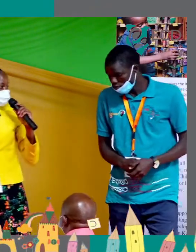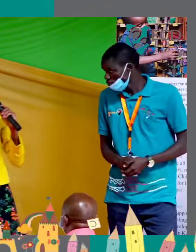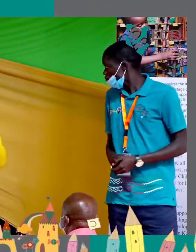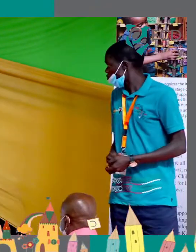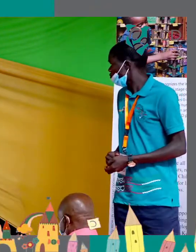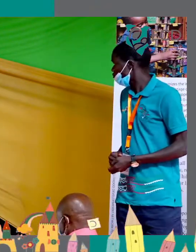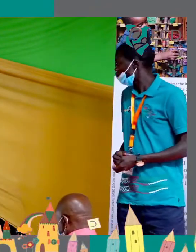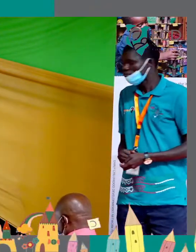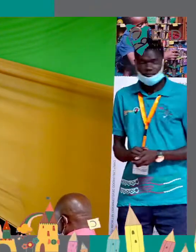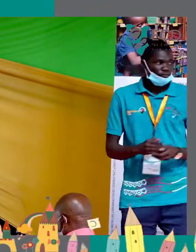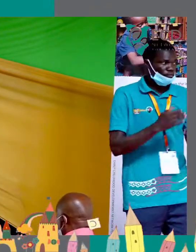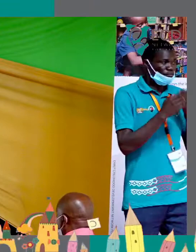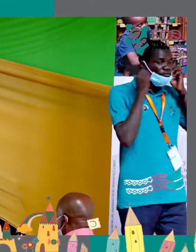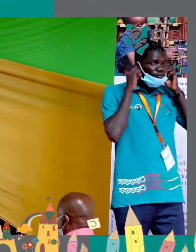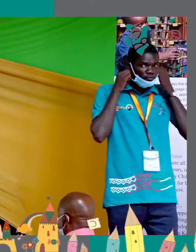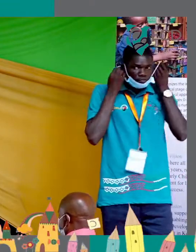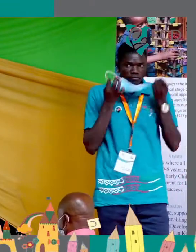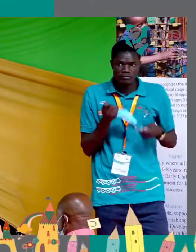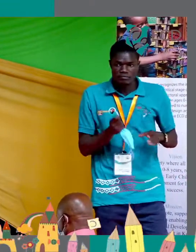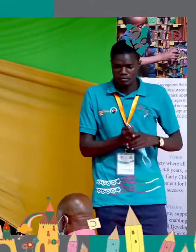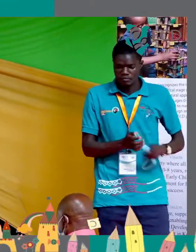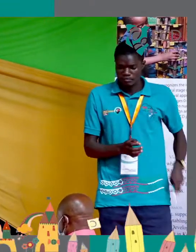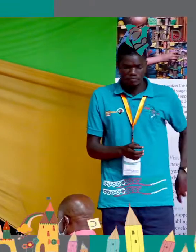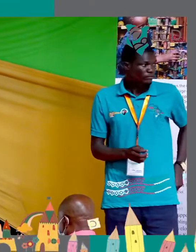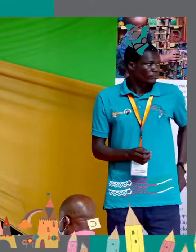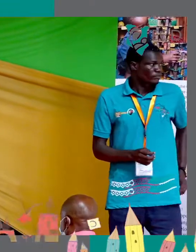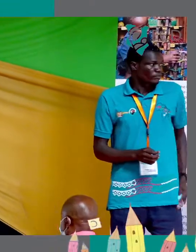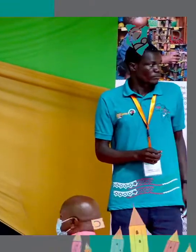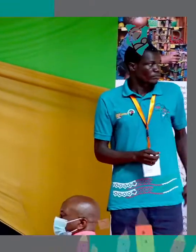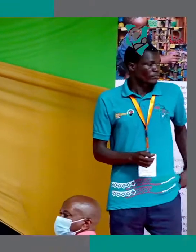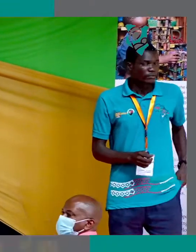Thank you so much, Dr. Omondi.